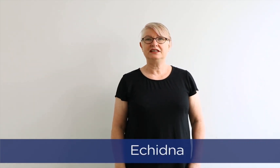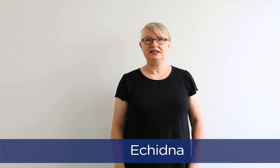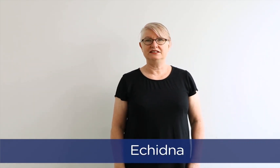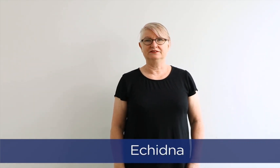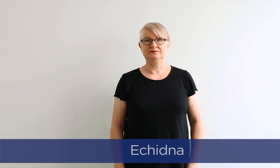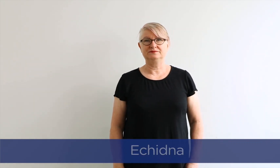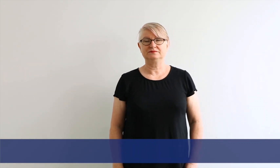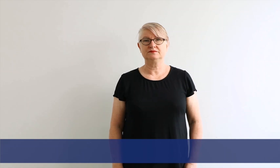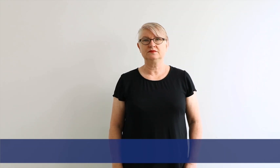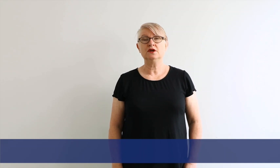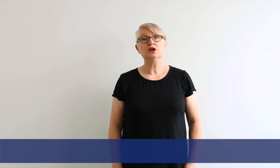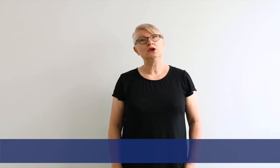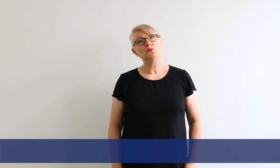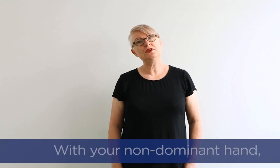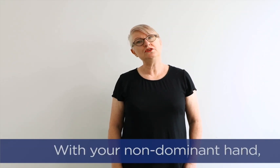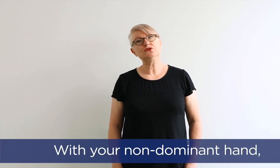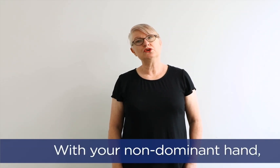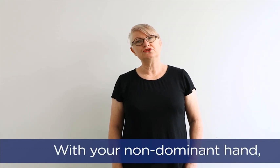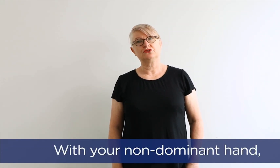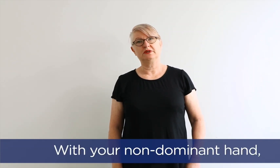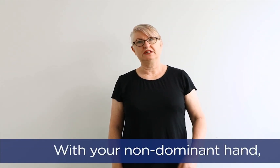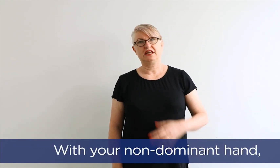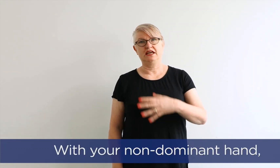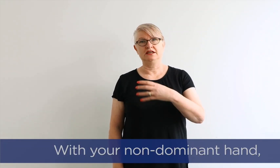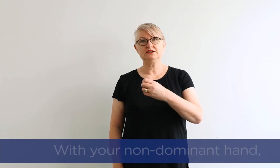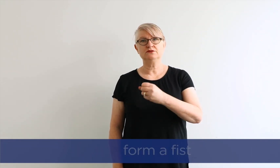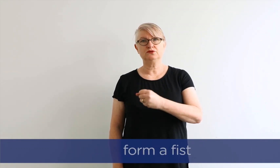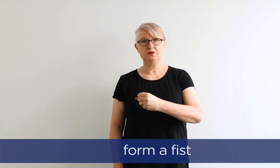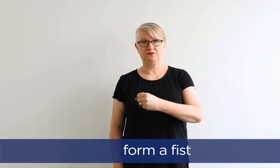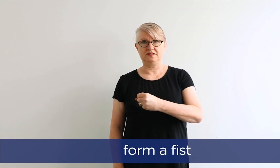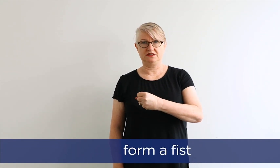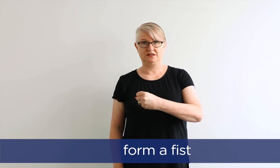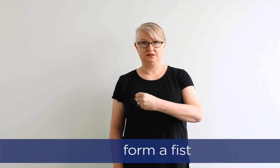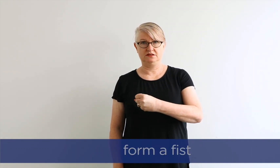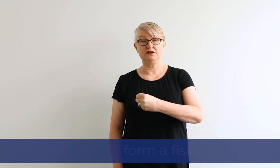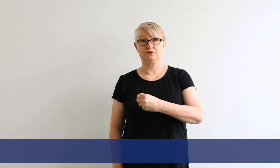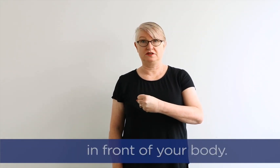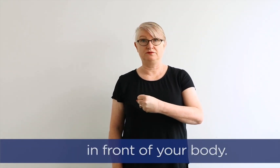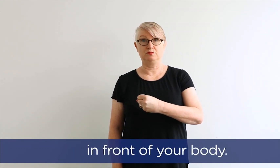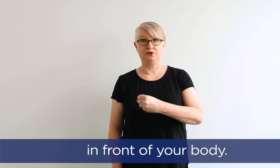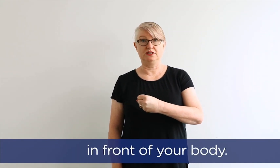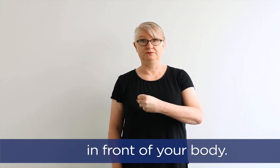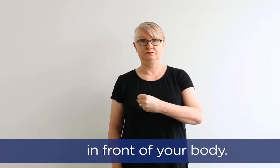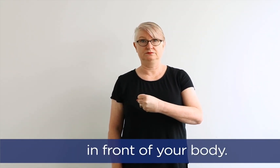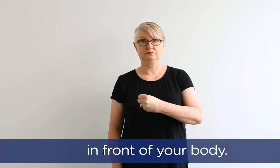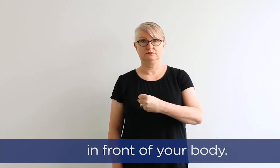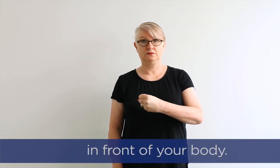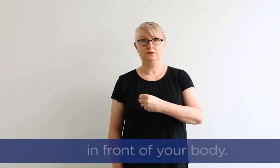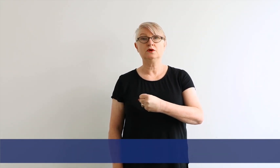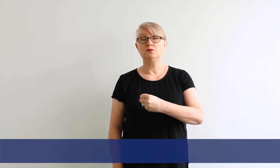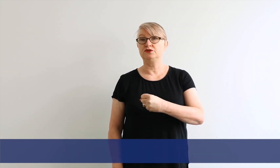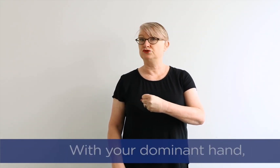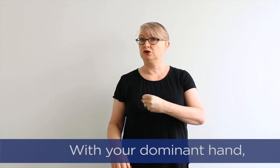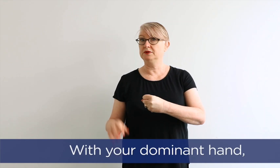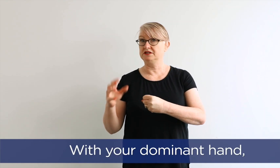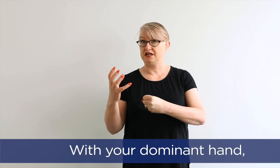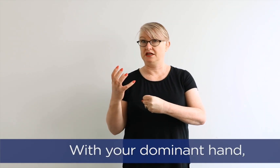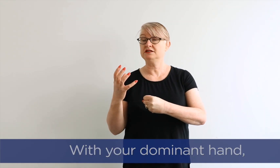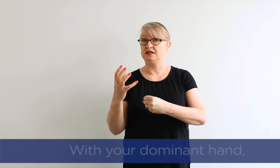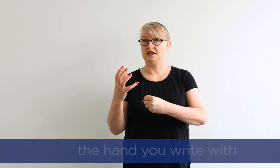Echidna. With your non-dominant hand, form a fist in front of your body. With your dominant hand, the hand